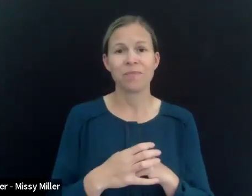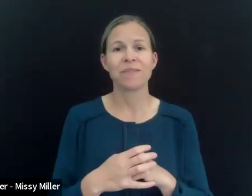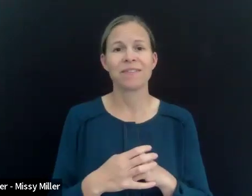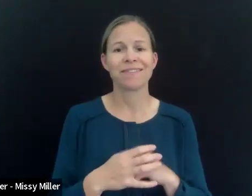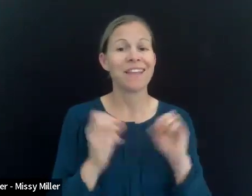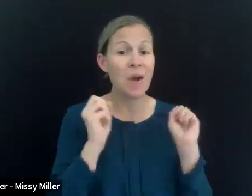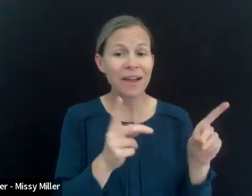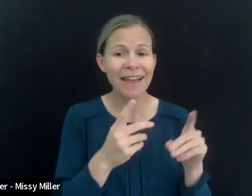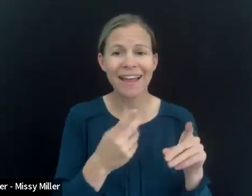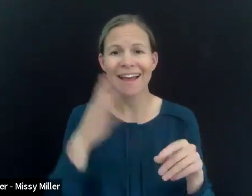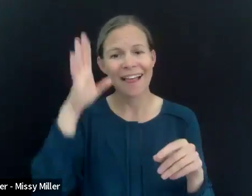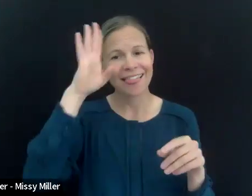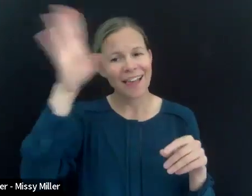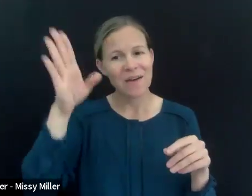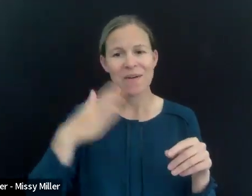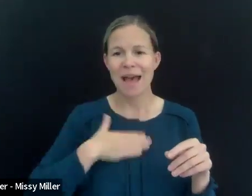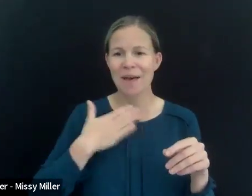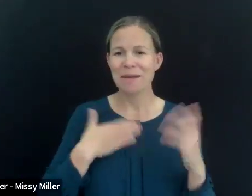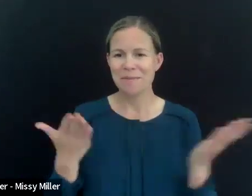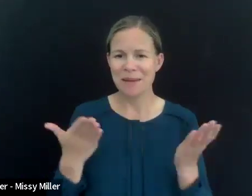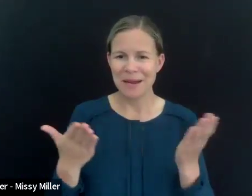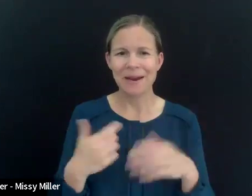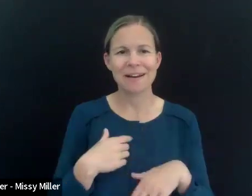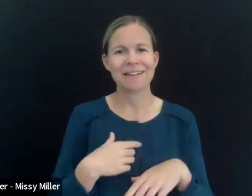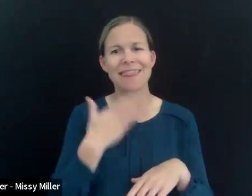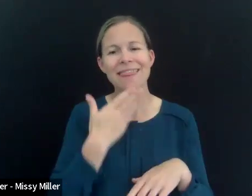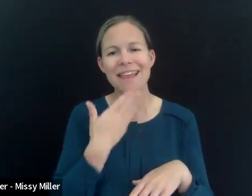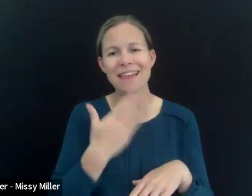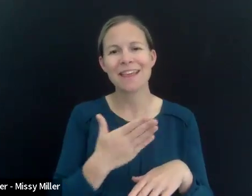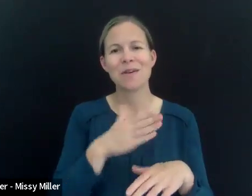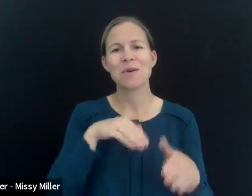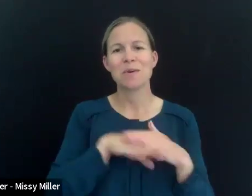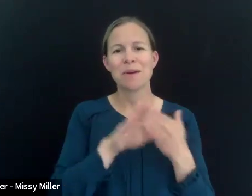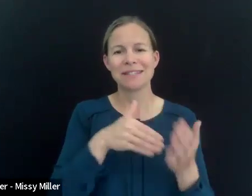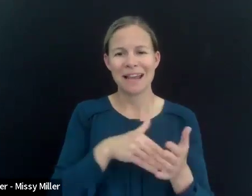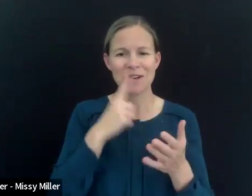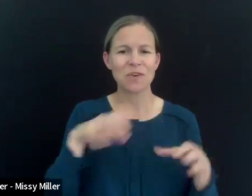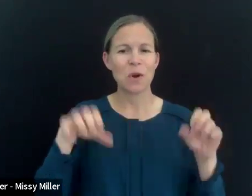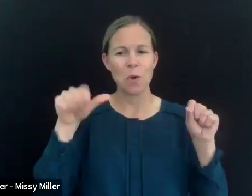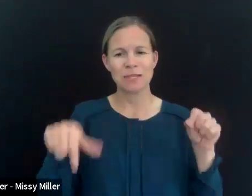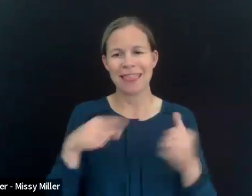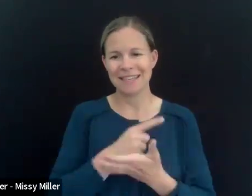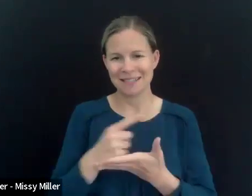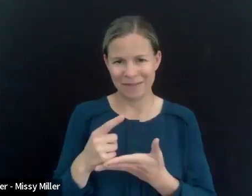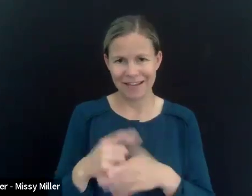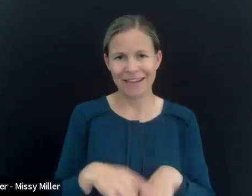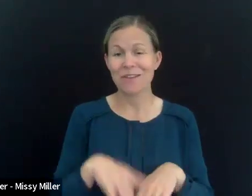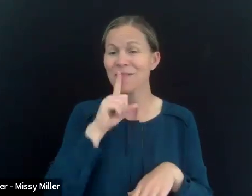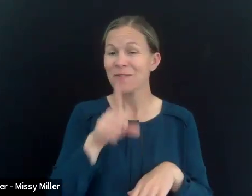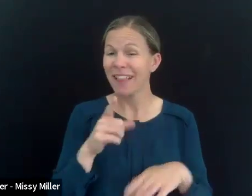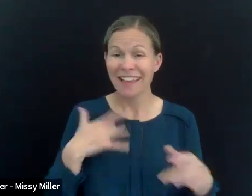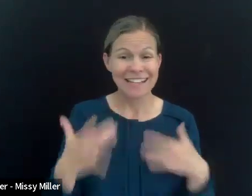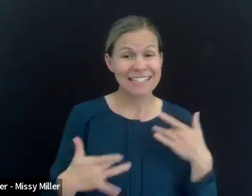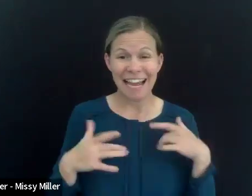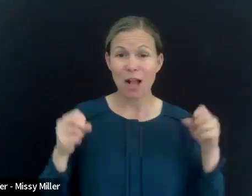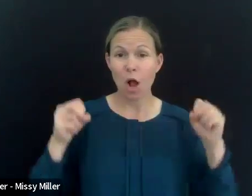Glad to be here today. Thank you, Birth Center Equity, for hosting this second annual Birth Center Week. This is an exciting